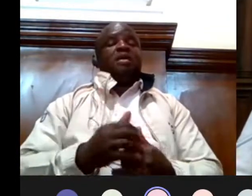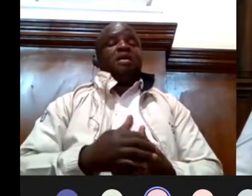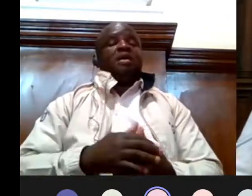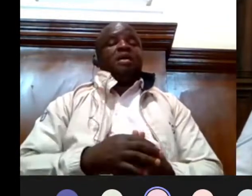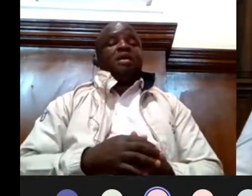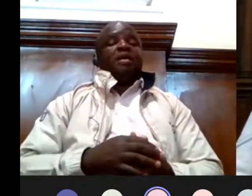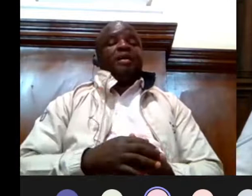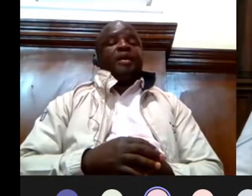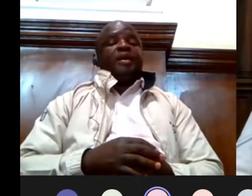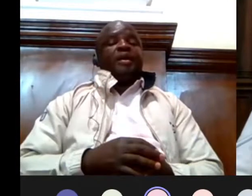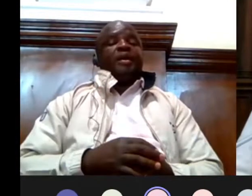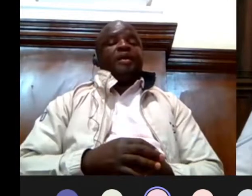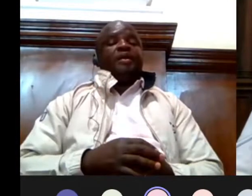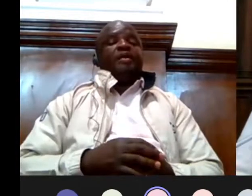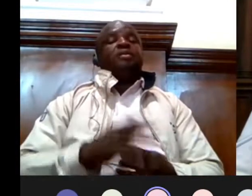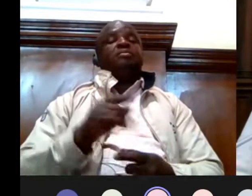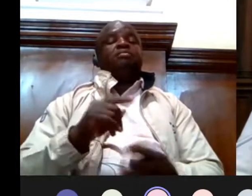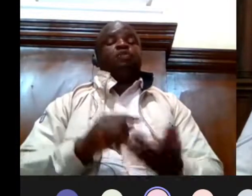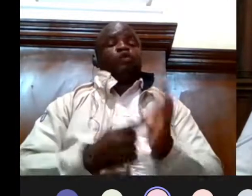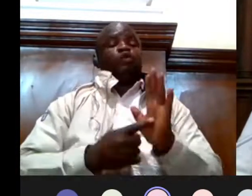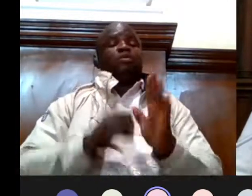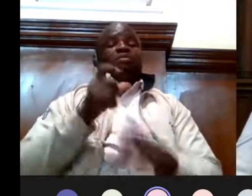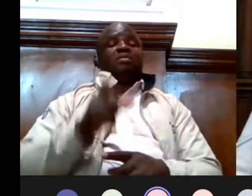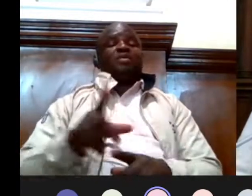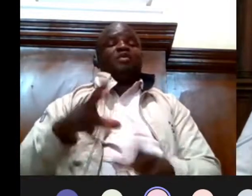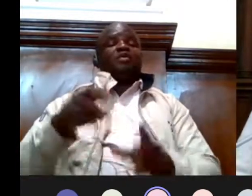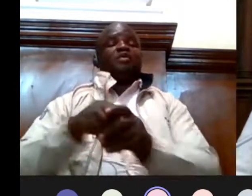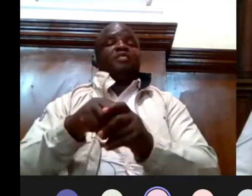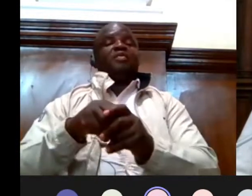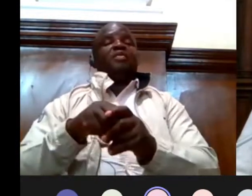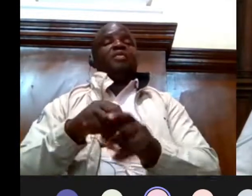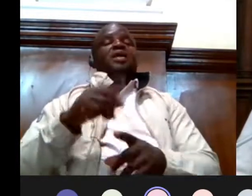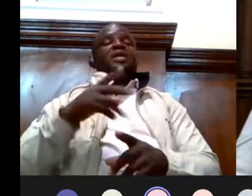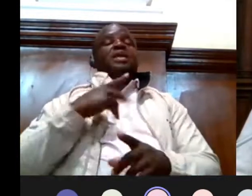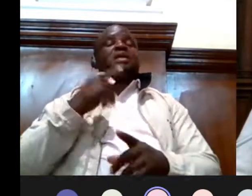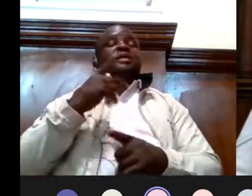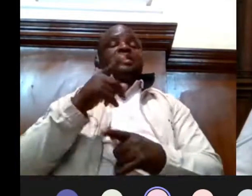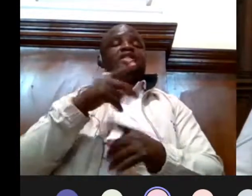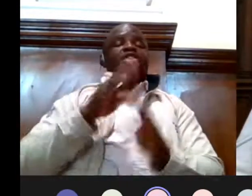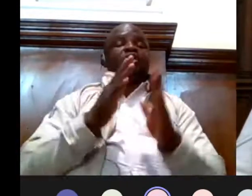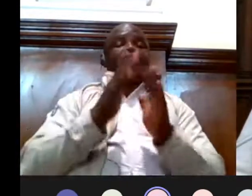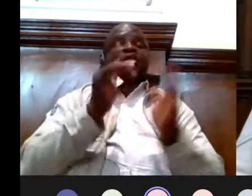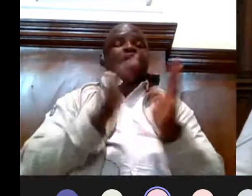transcend religious and culture barriers.